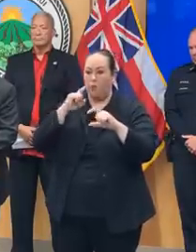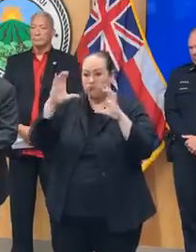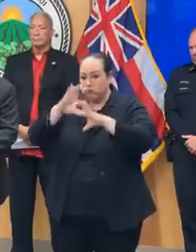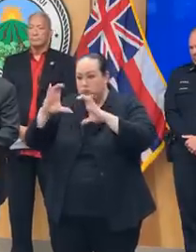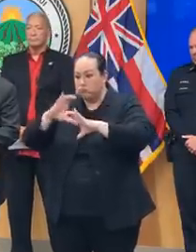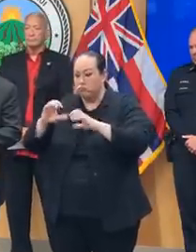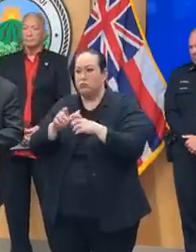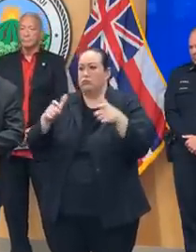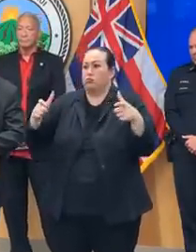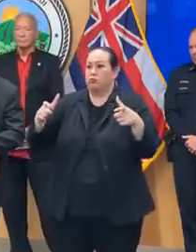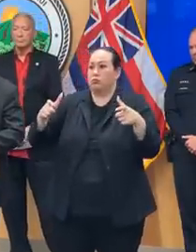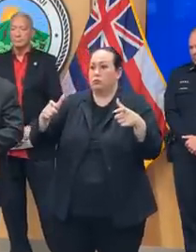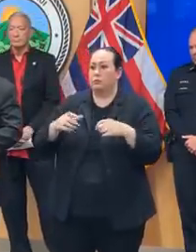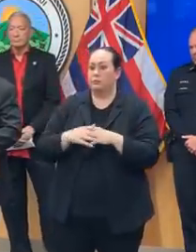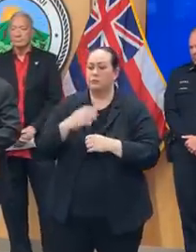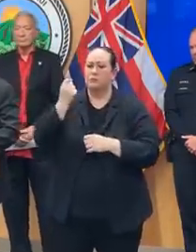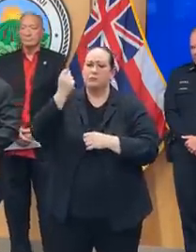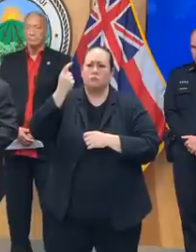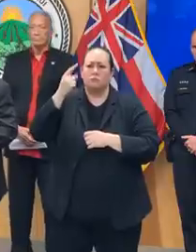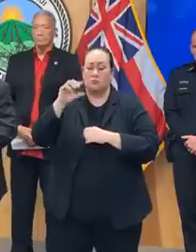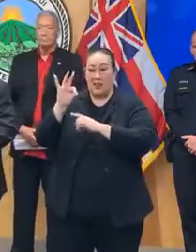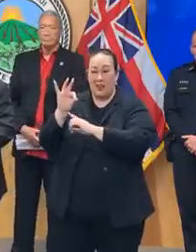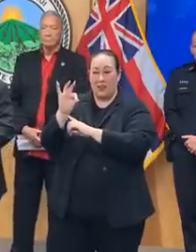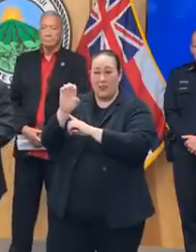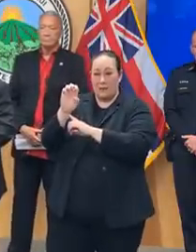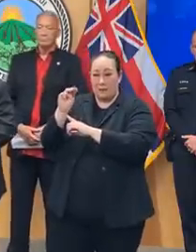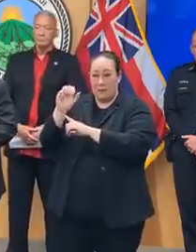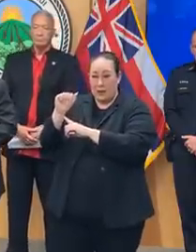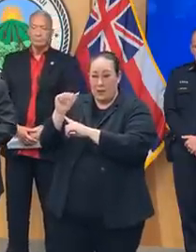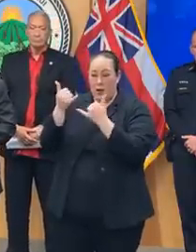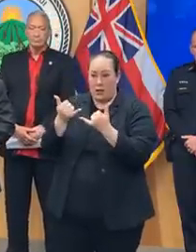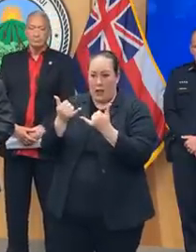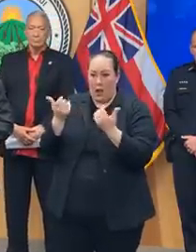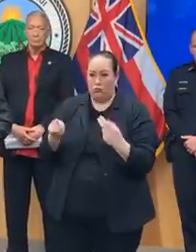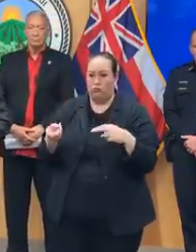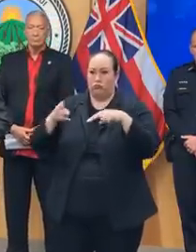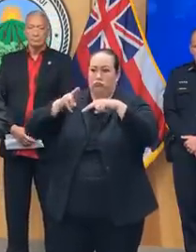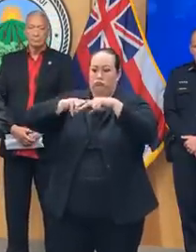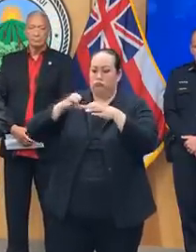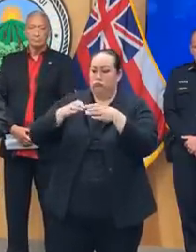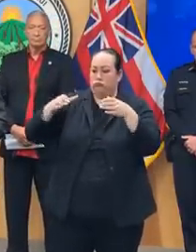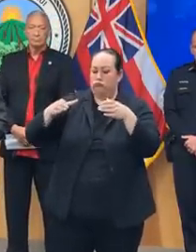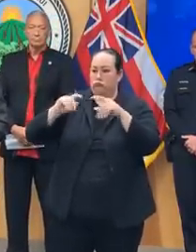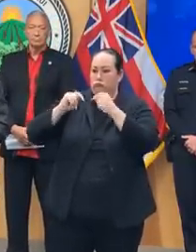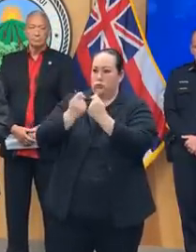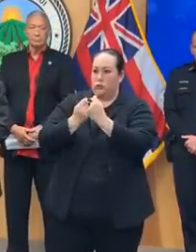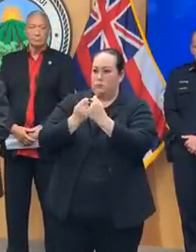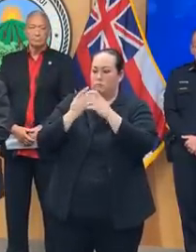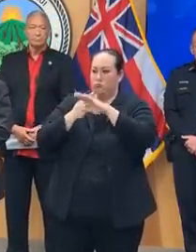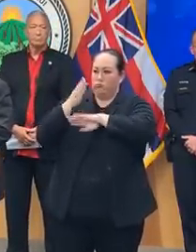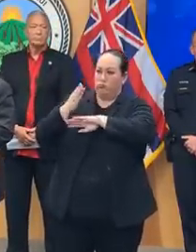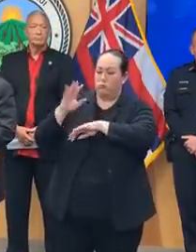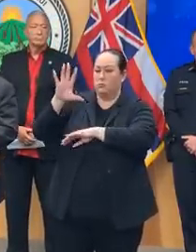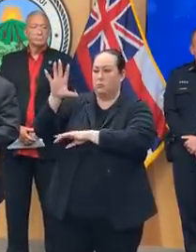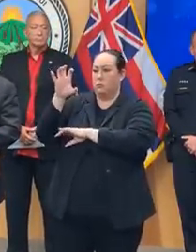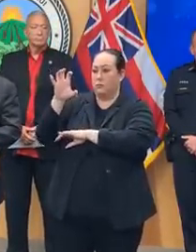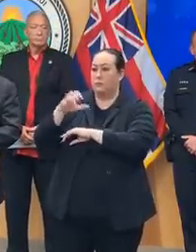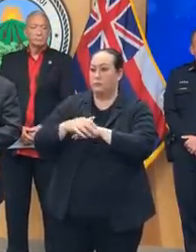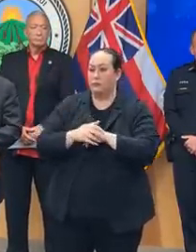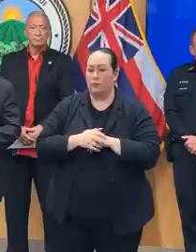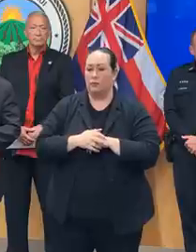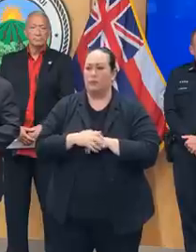FEMA team has swelled to nearly 500 people. We're at 492 earlier today. The Red Cross at 270. We're going to give you Red Cross numbers, and we